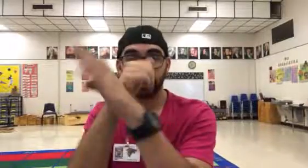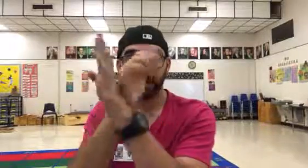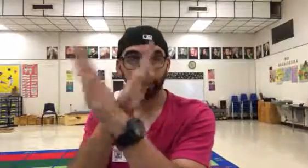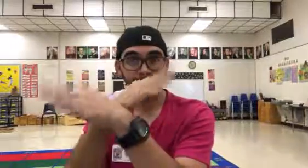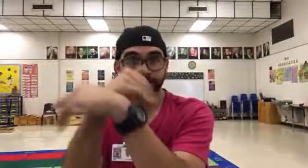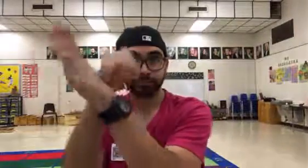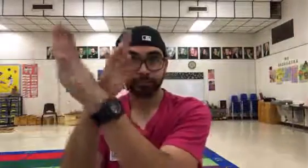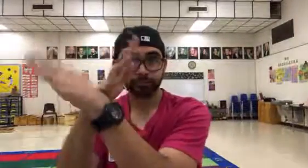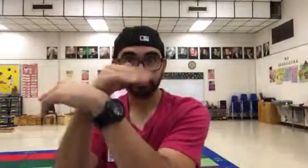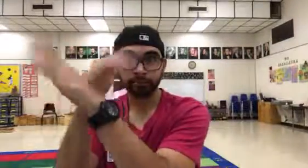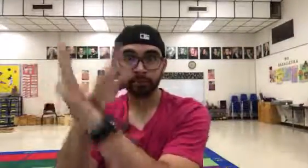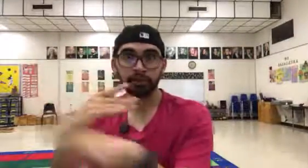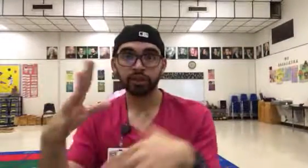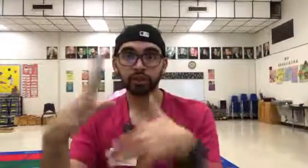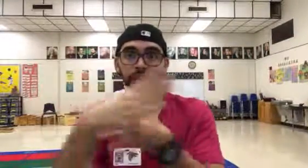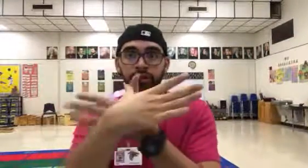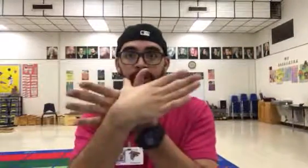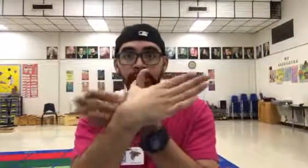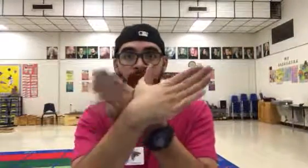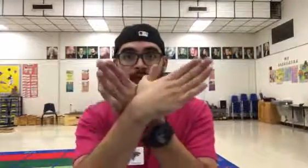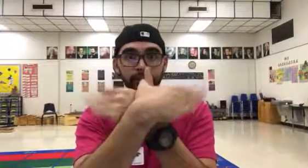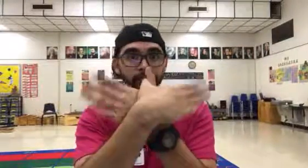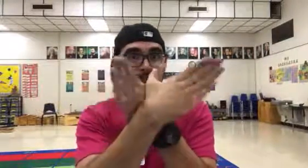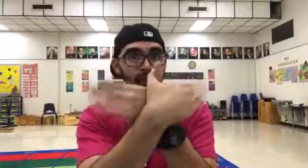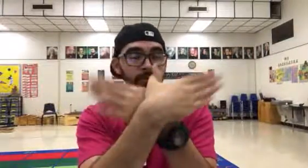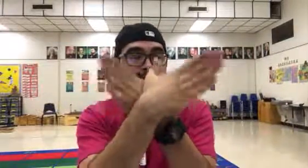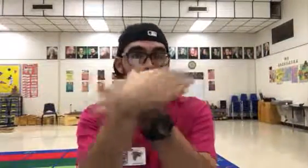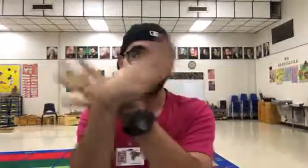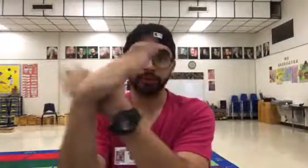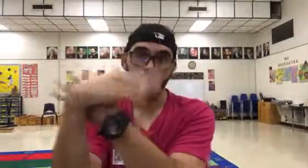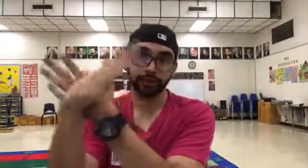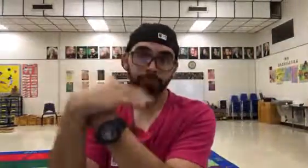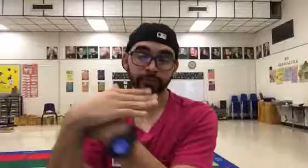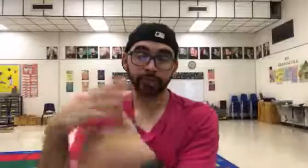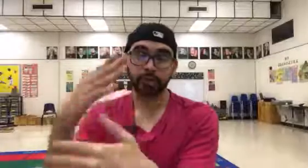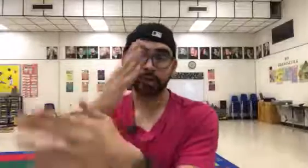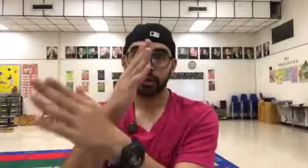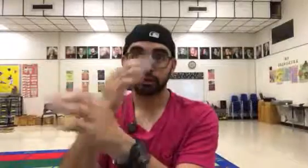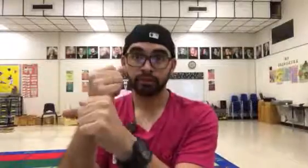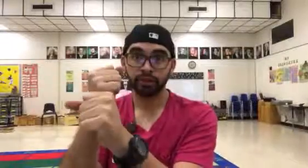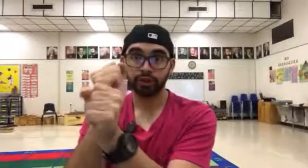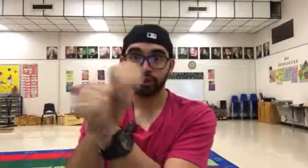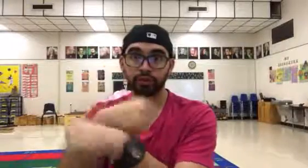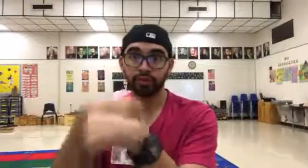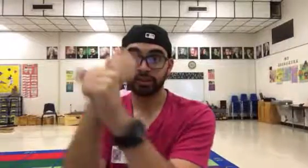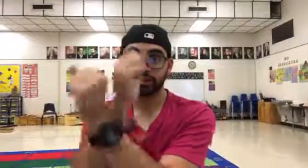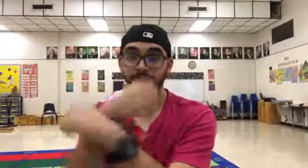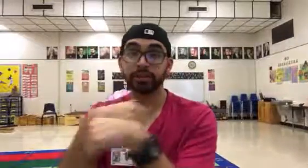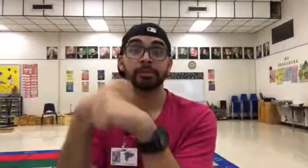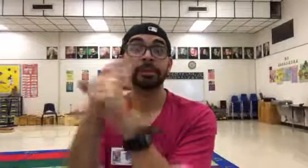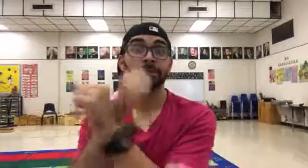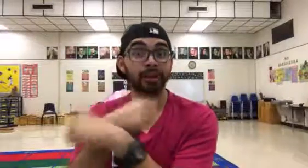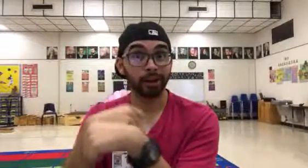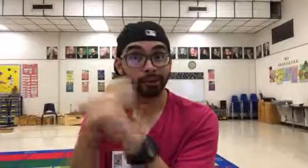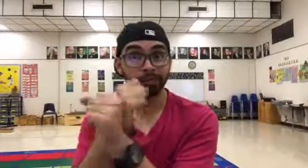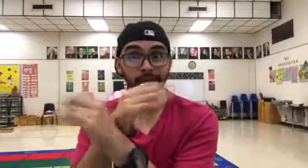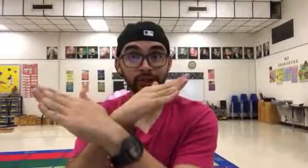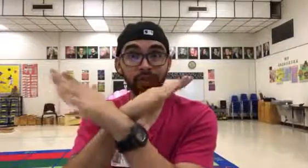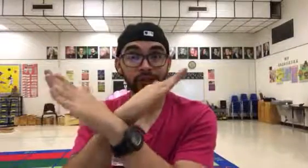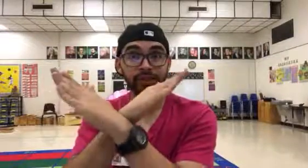fly. Make sure you don't connect like this. This means butterfly. Make sure you don't do this either. This means make out. So make sure your hands are